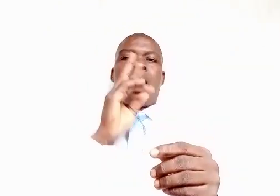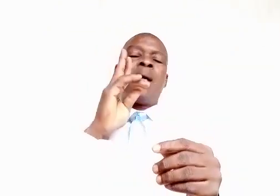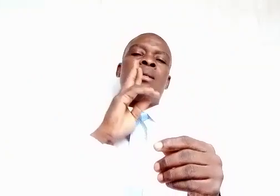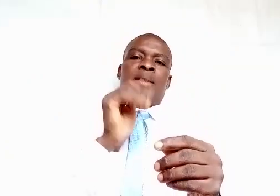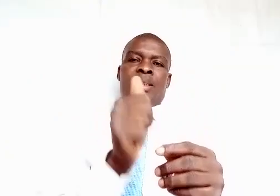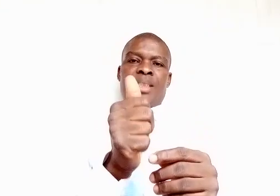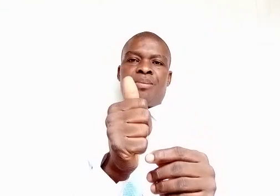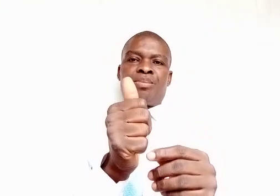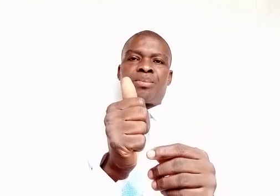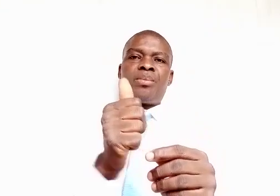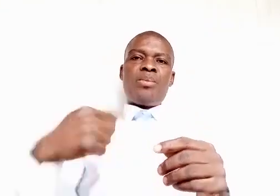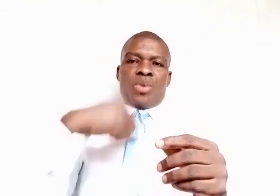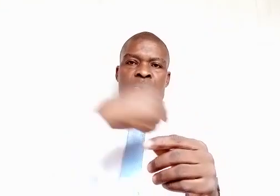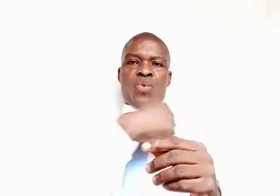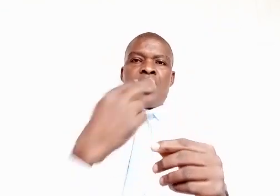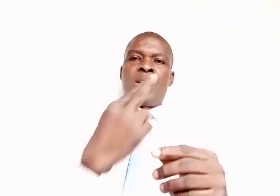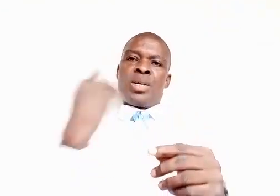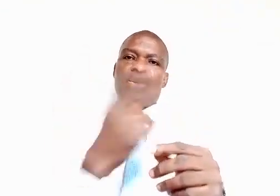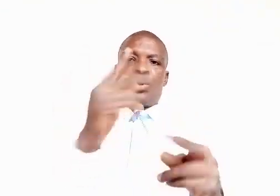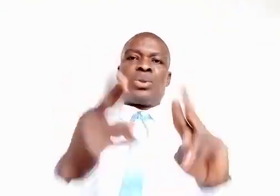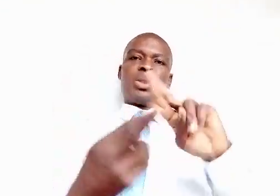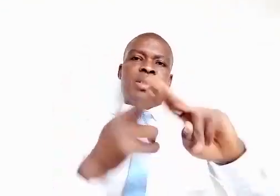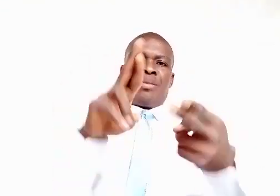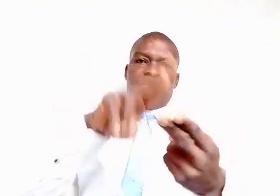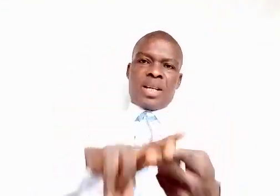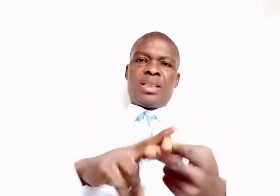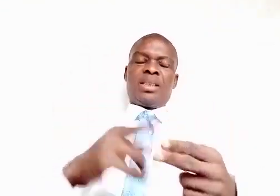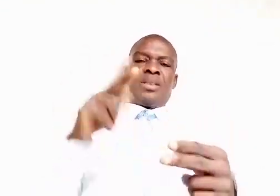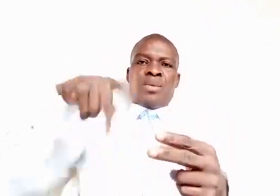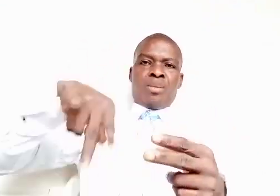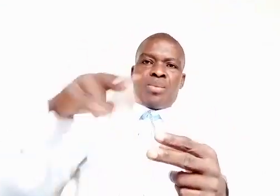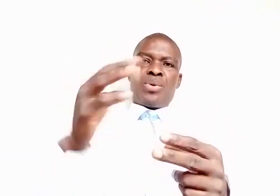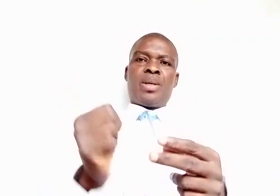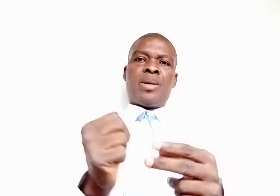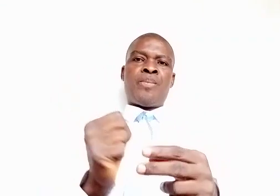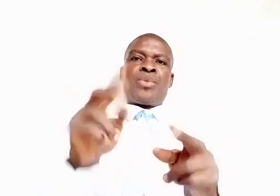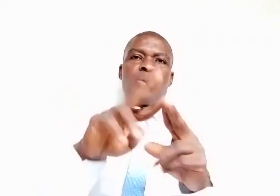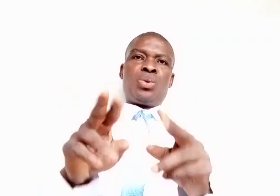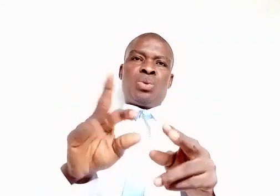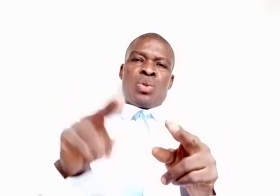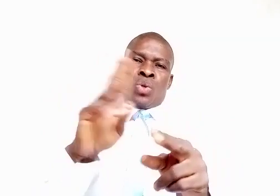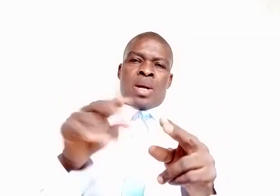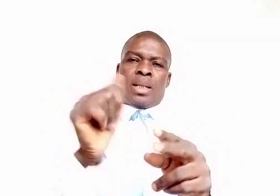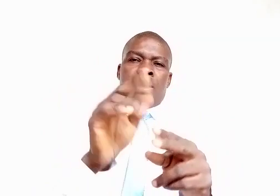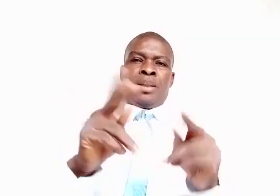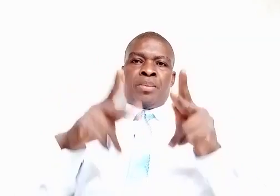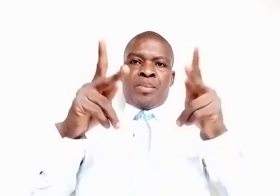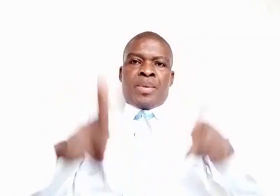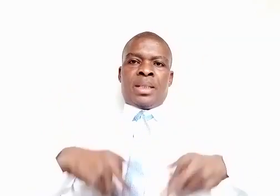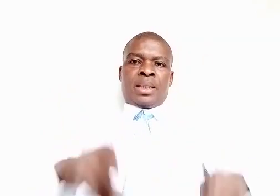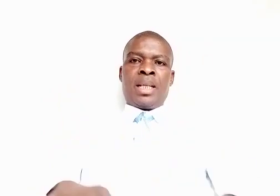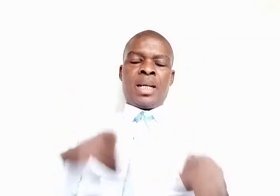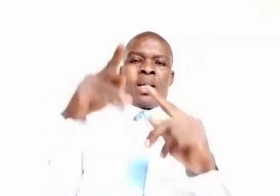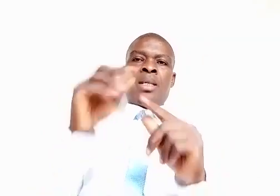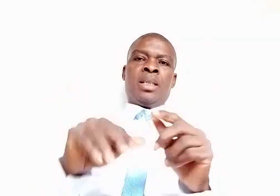We use reflexive pronouns to emphasize the person or thing we are referring to. James